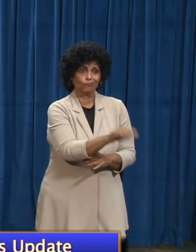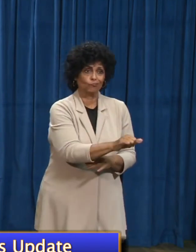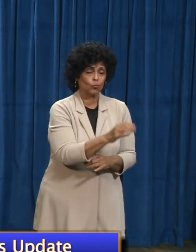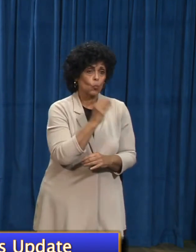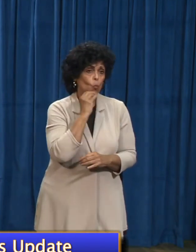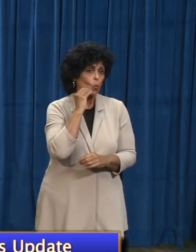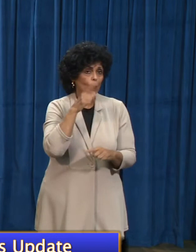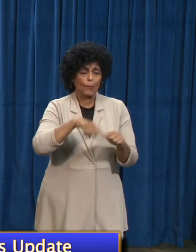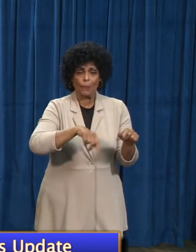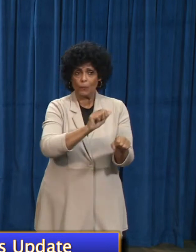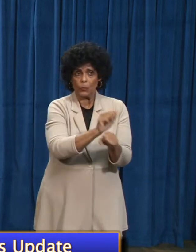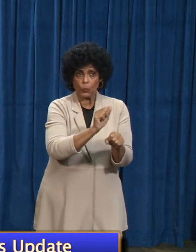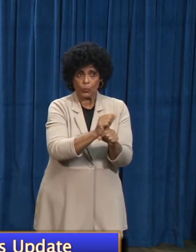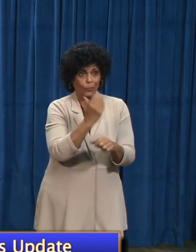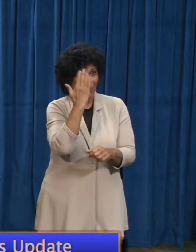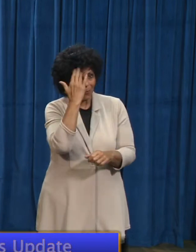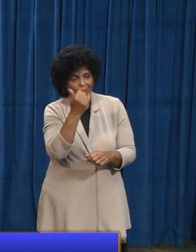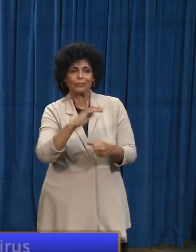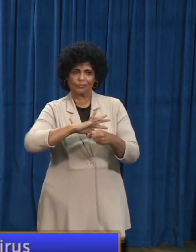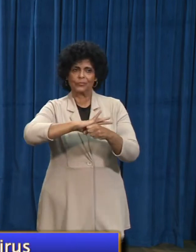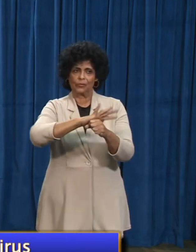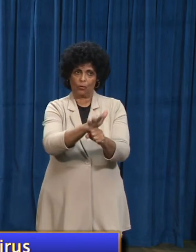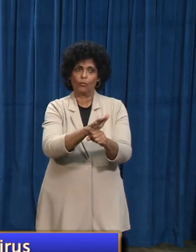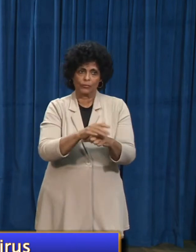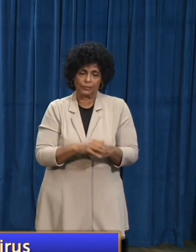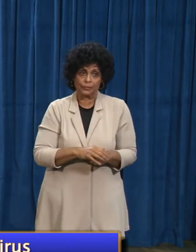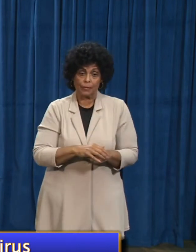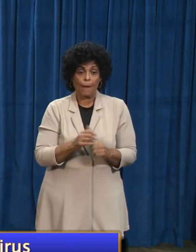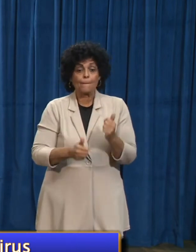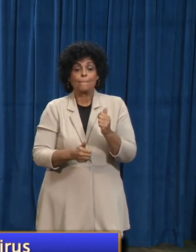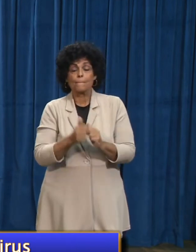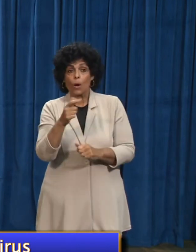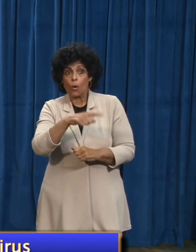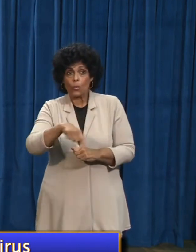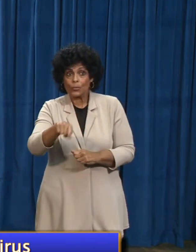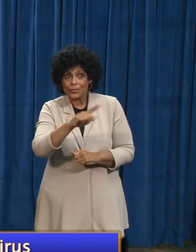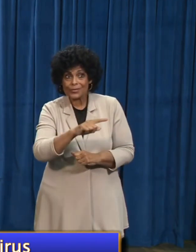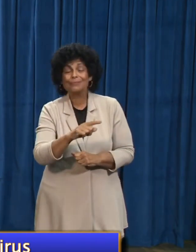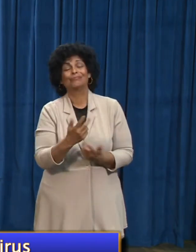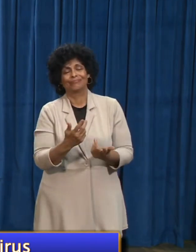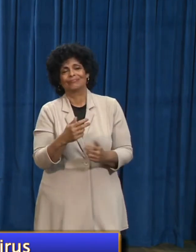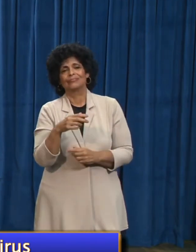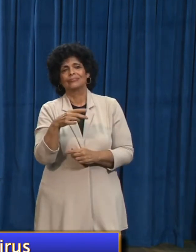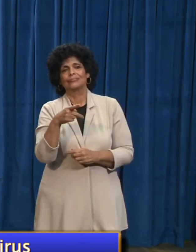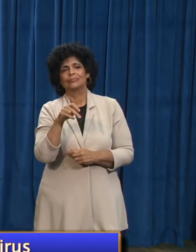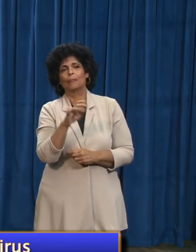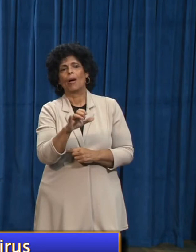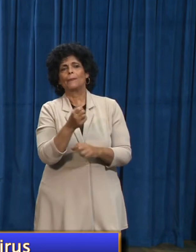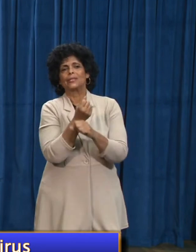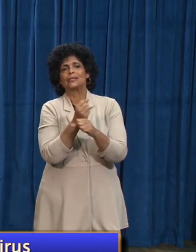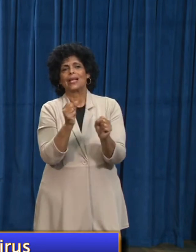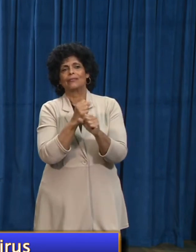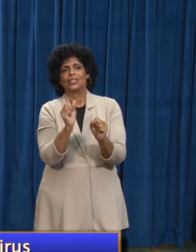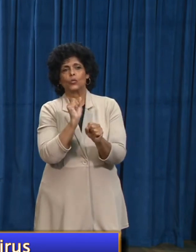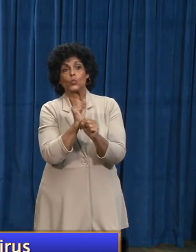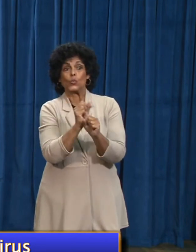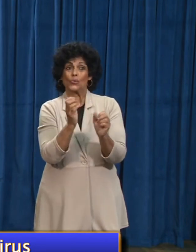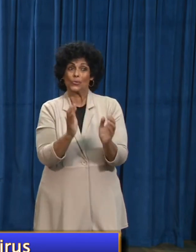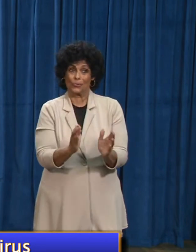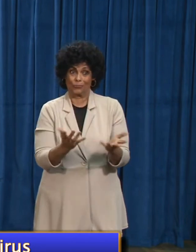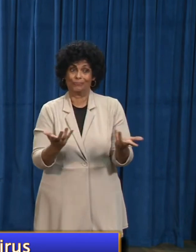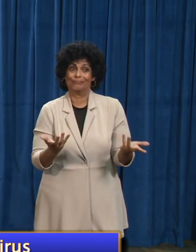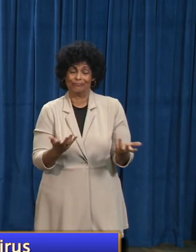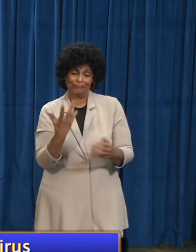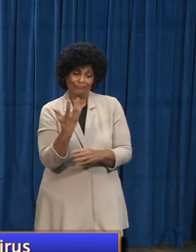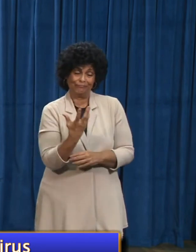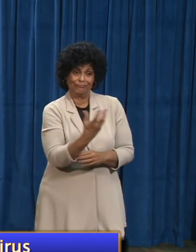I dare say that most of them are public safety workers. And of that number,